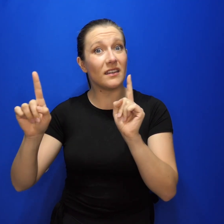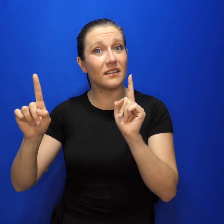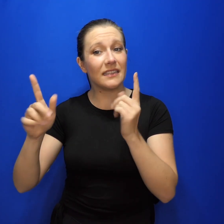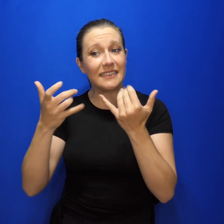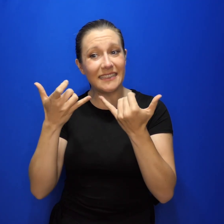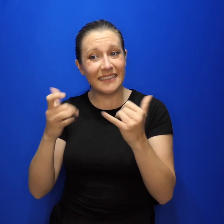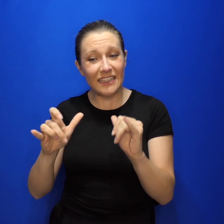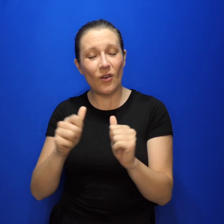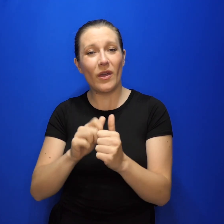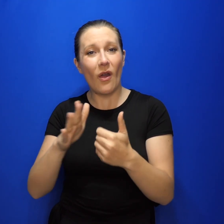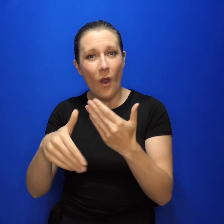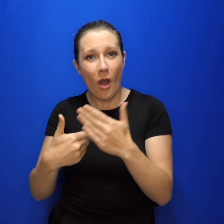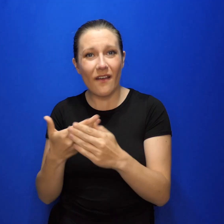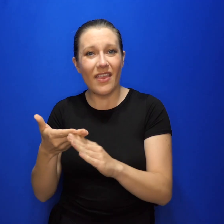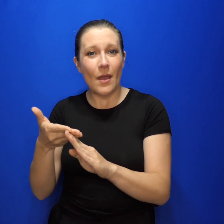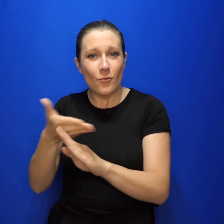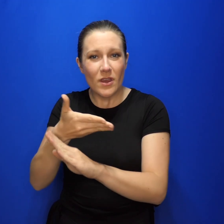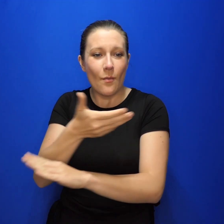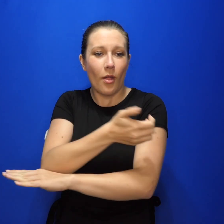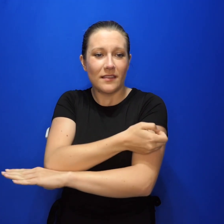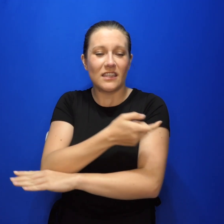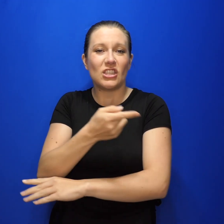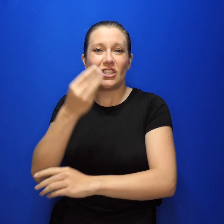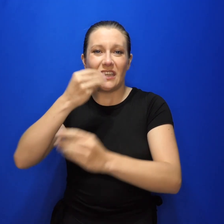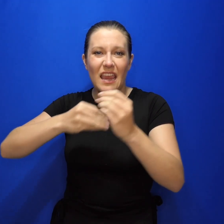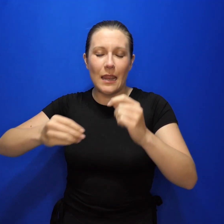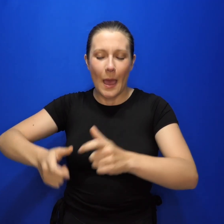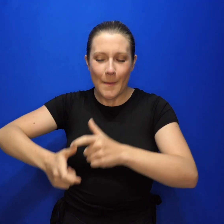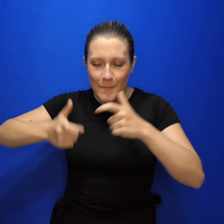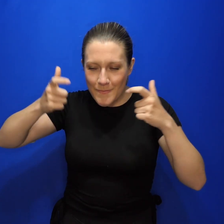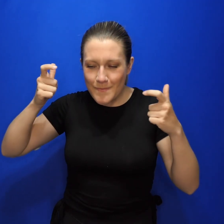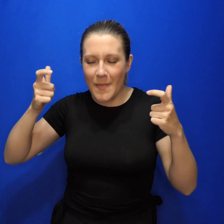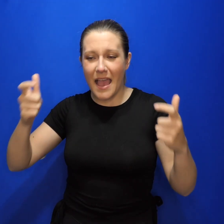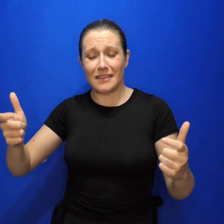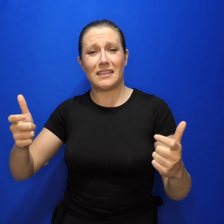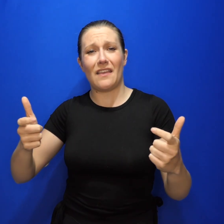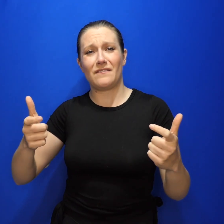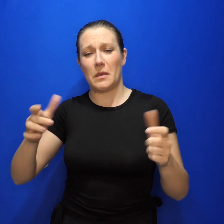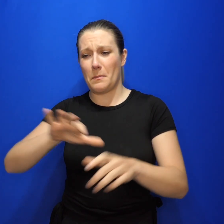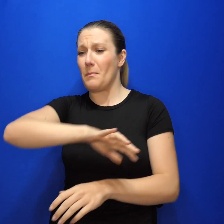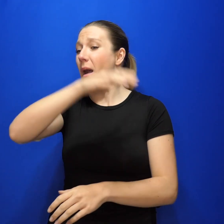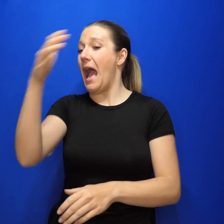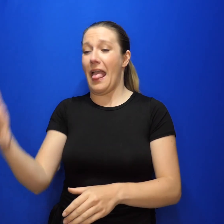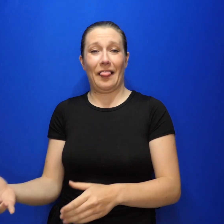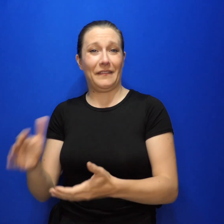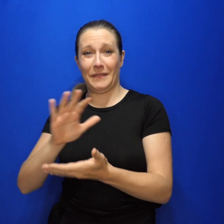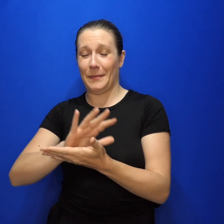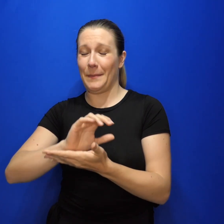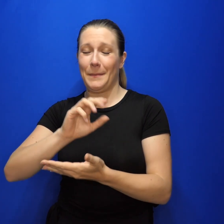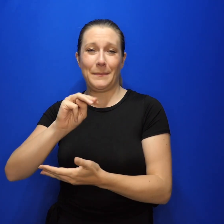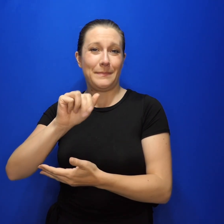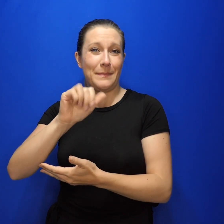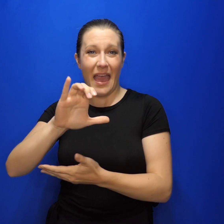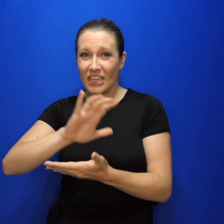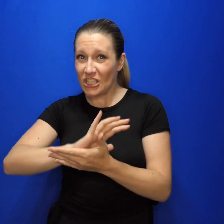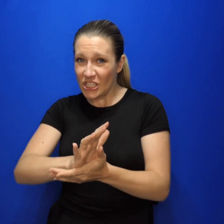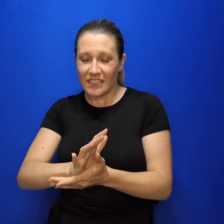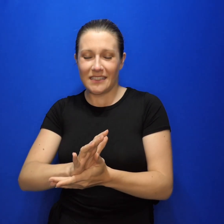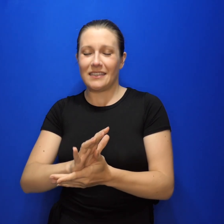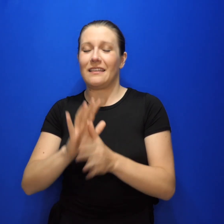with all that pre-bolusing, she ate a massive, I'm just going to call it a pile of macaroni and cheese, like all kinds of cheese.